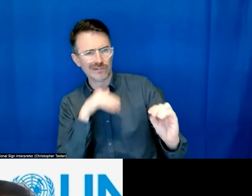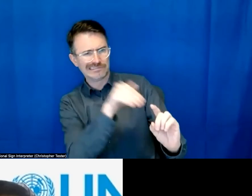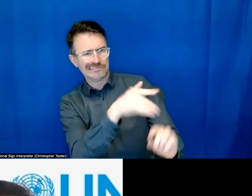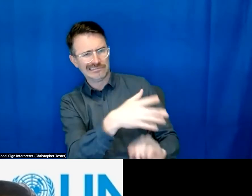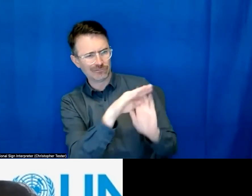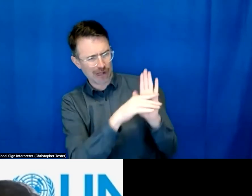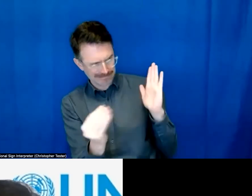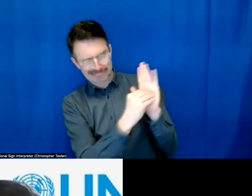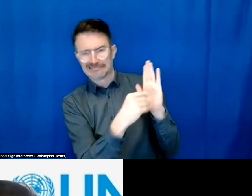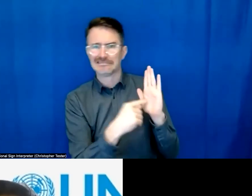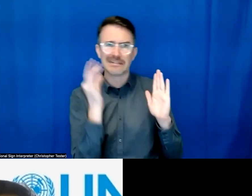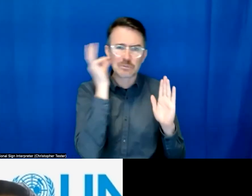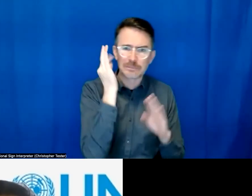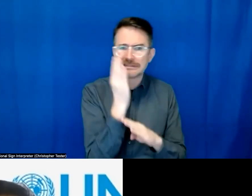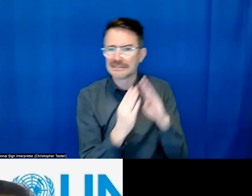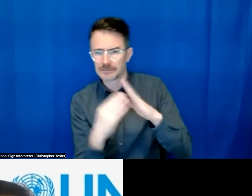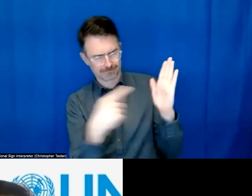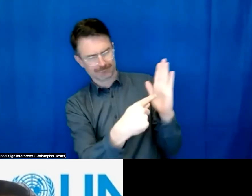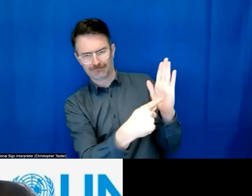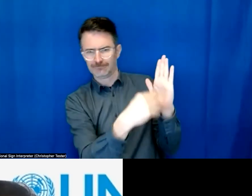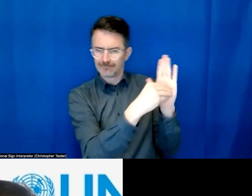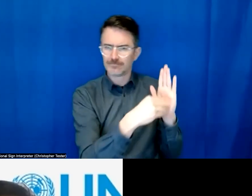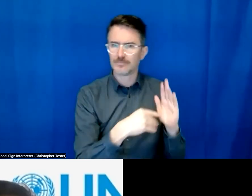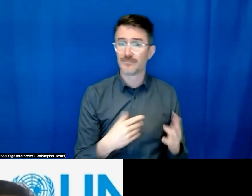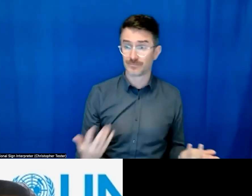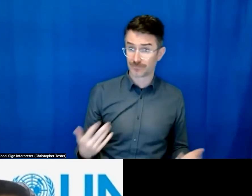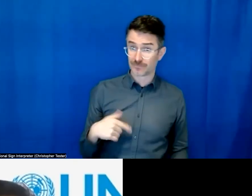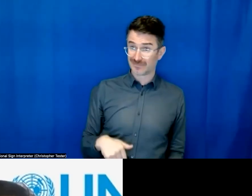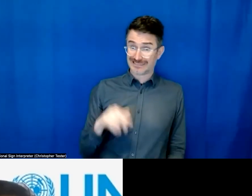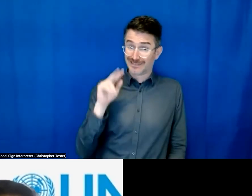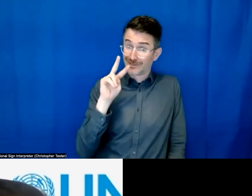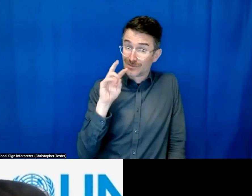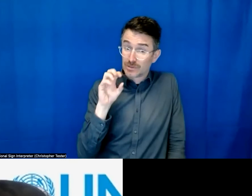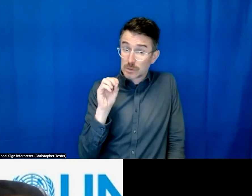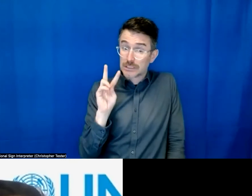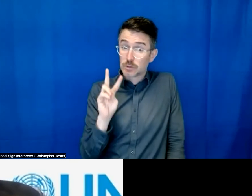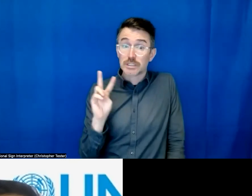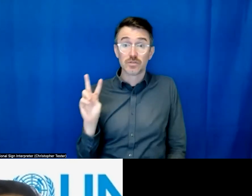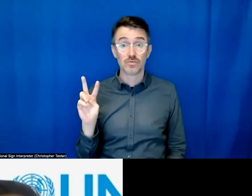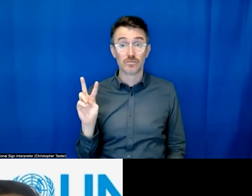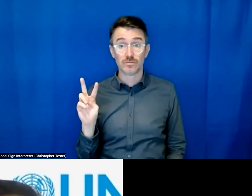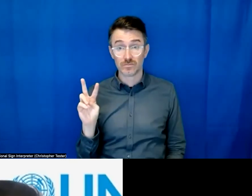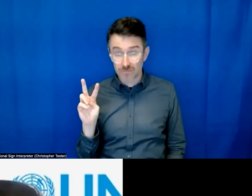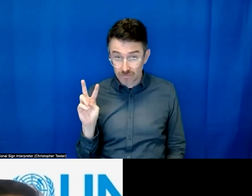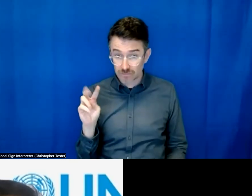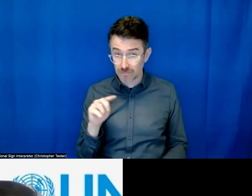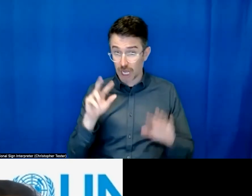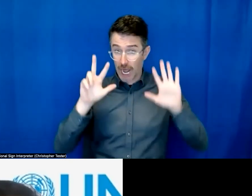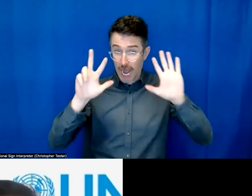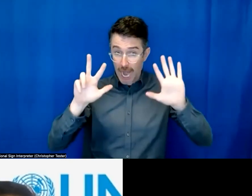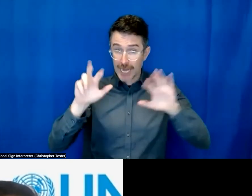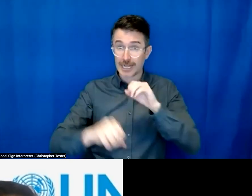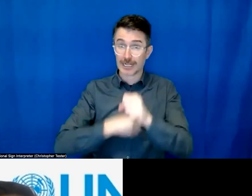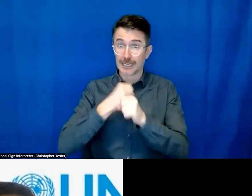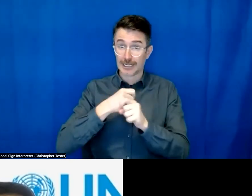are in 2022 now. We have 8 more years before 2030. And obviously there would be new goals post